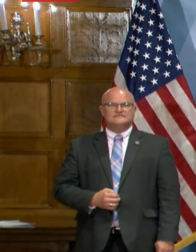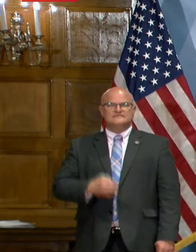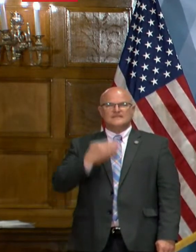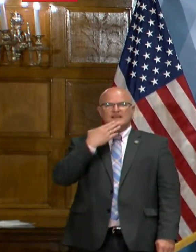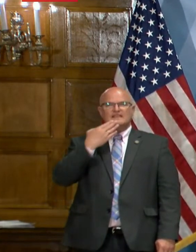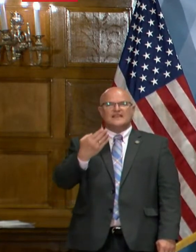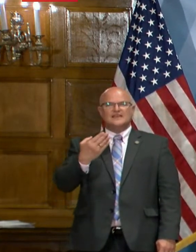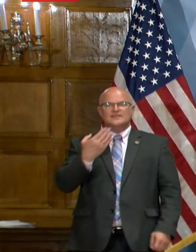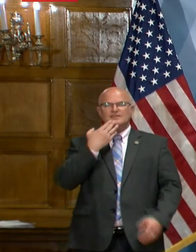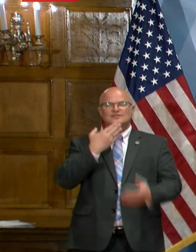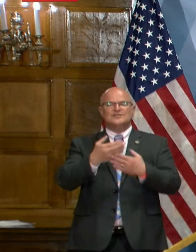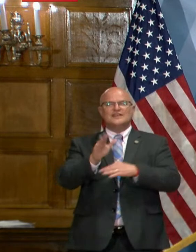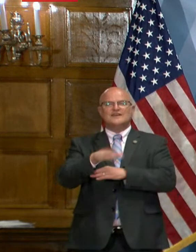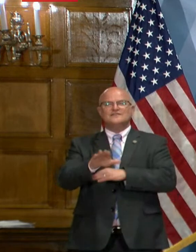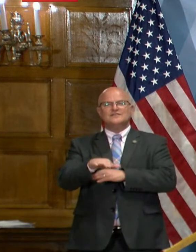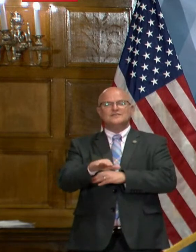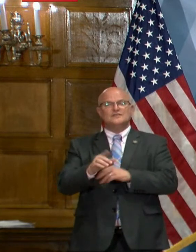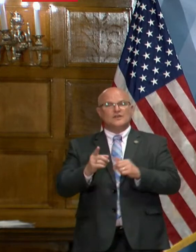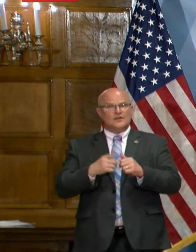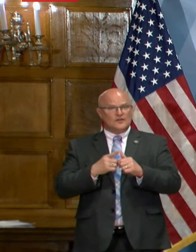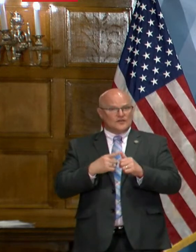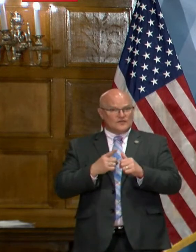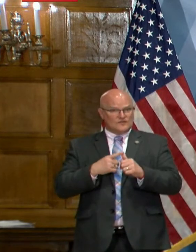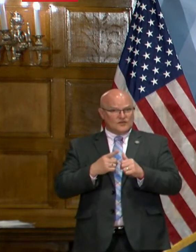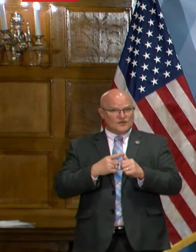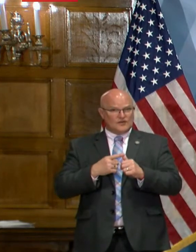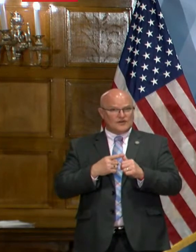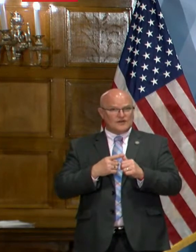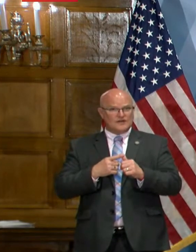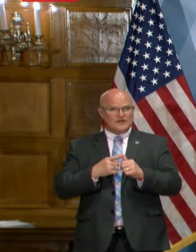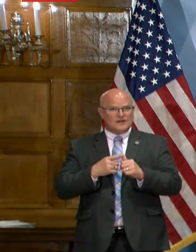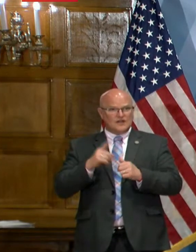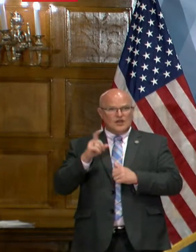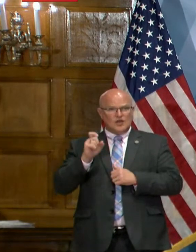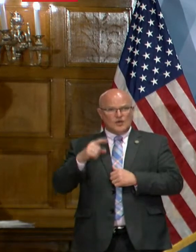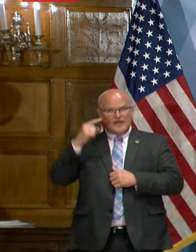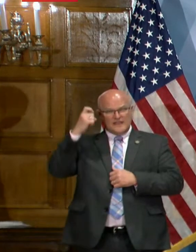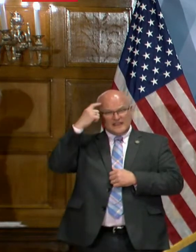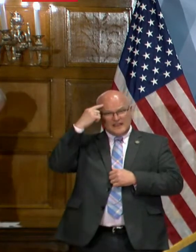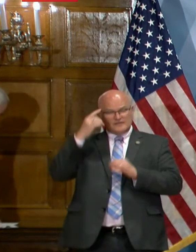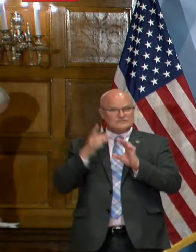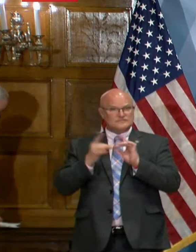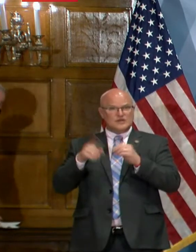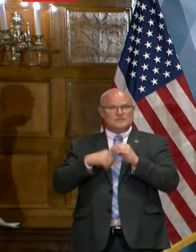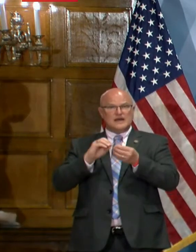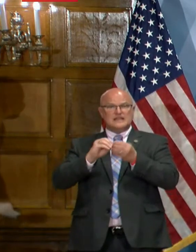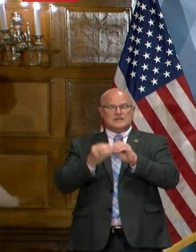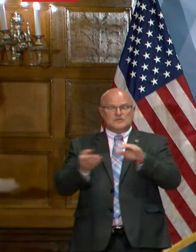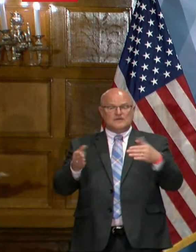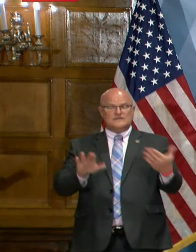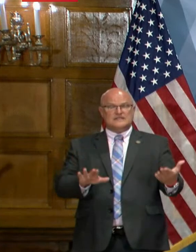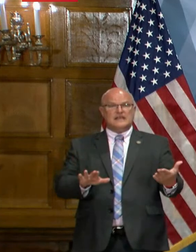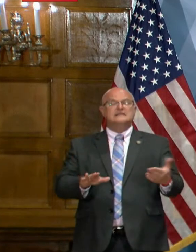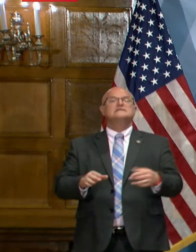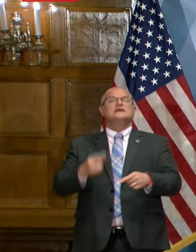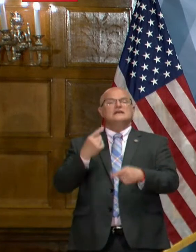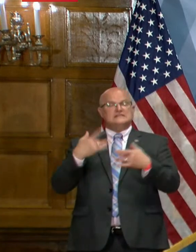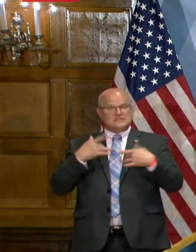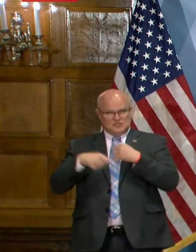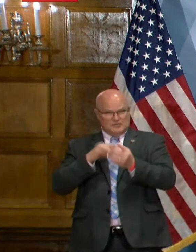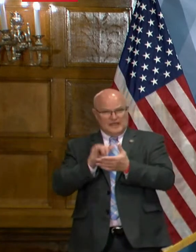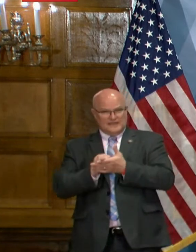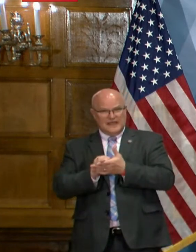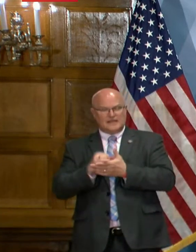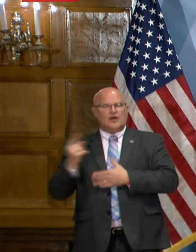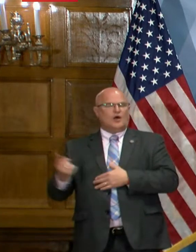Thank you and good afternoon. First of all, let me address a question that the governor brought up about number of deaths. He was concerned about,